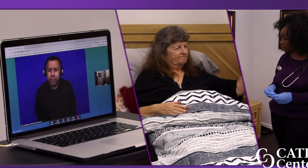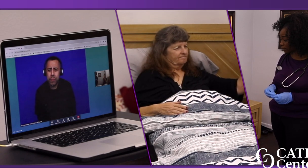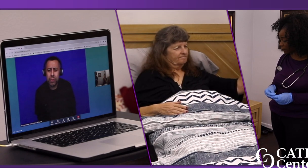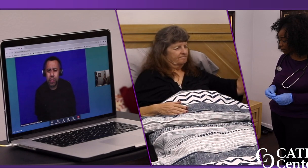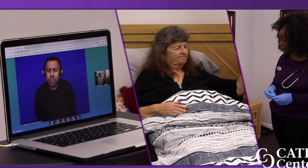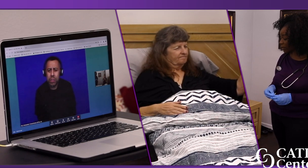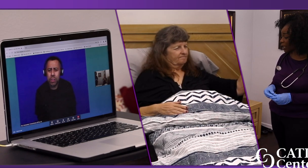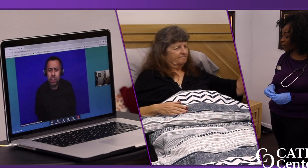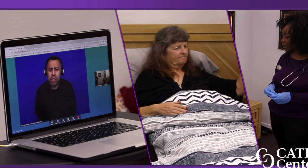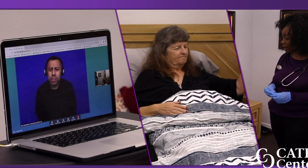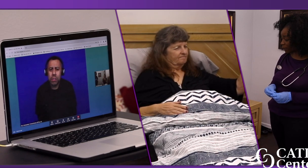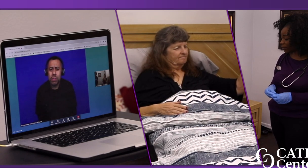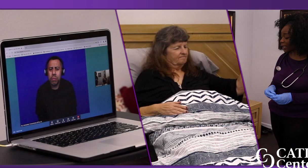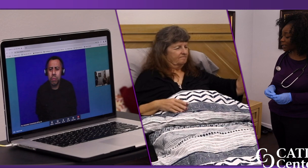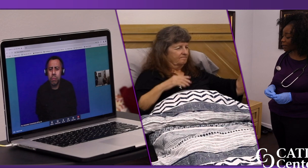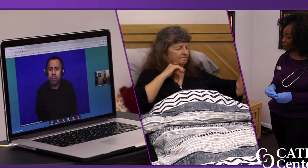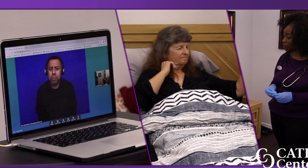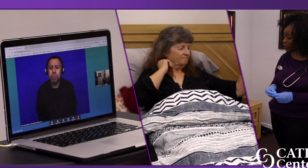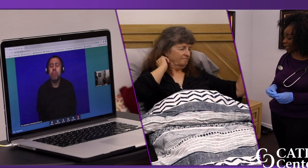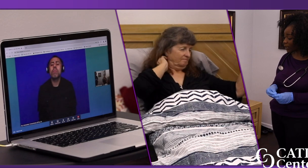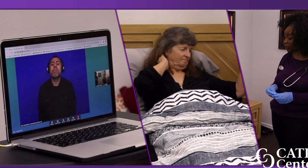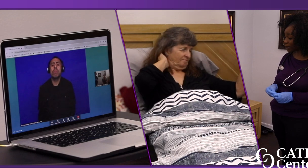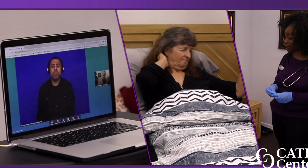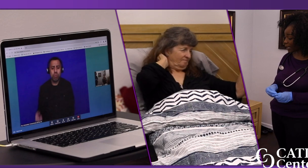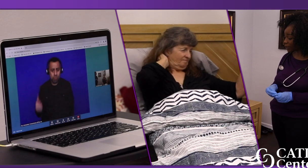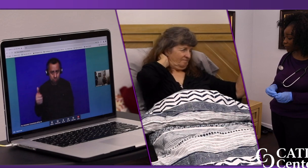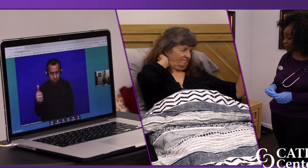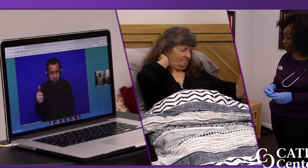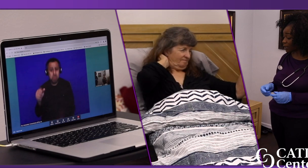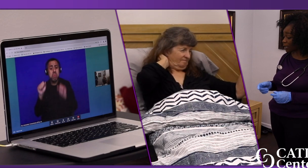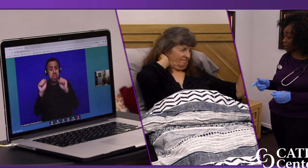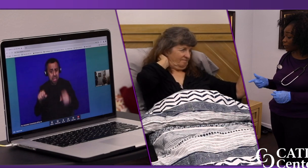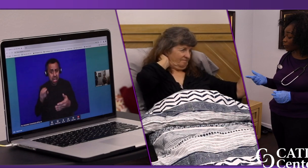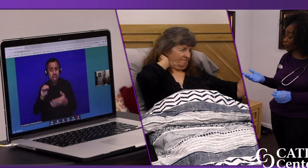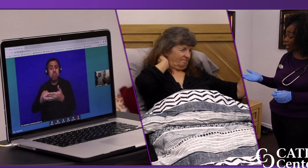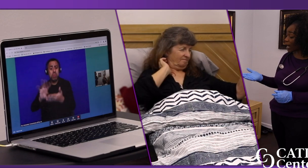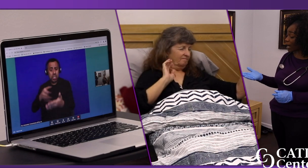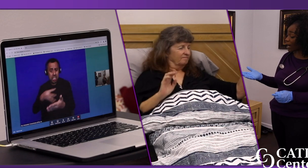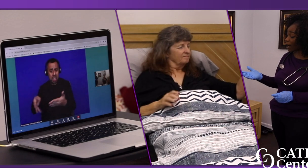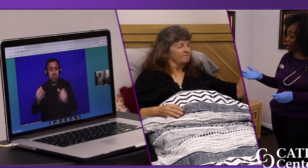about. Okay, well, we can definitely put that on the schedule.